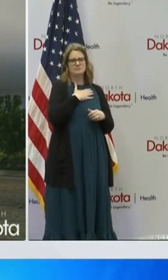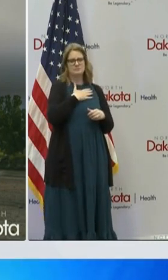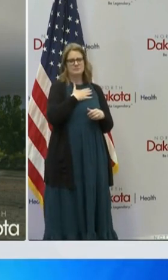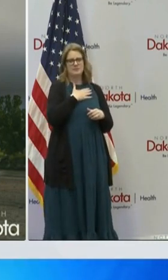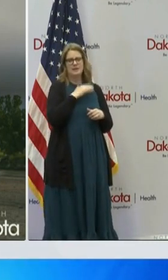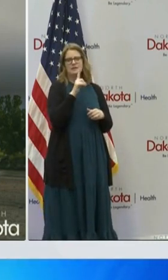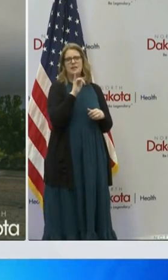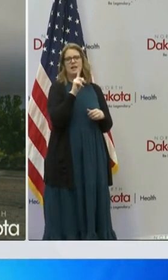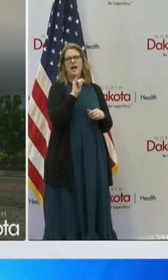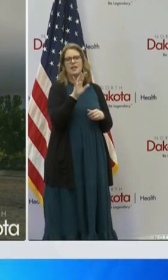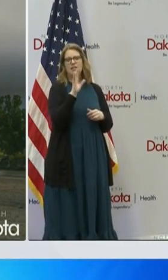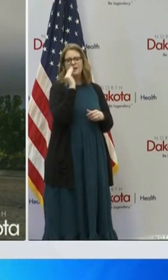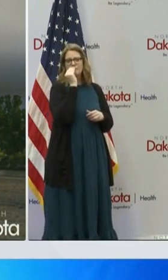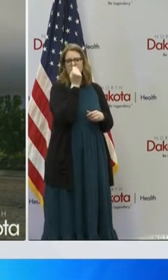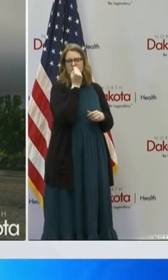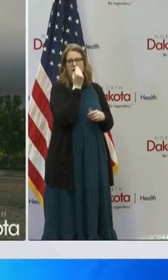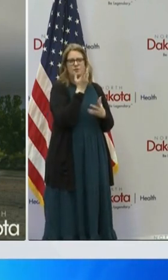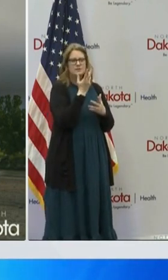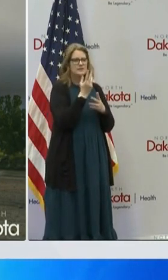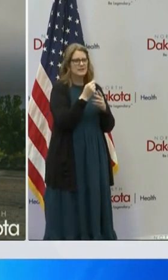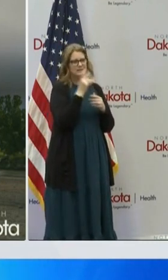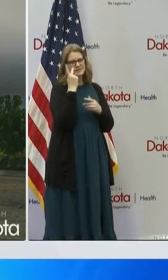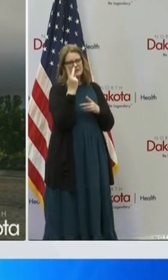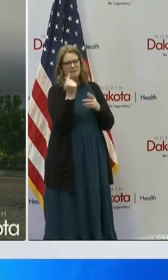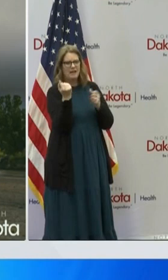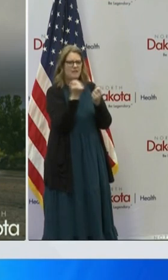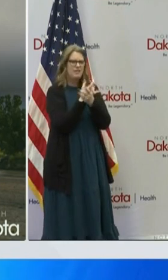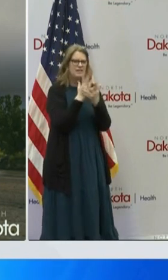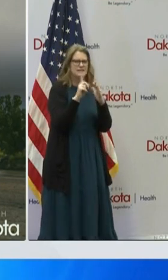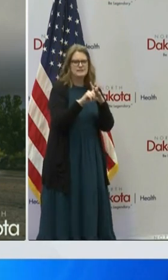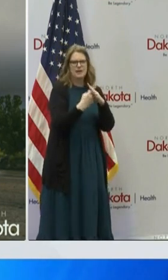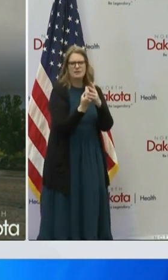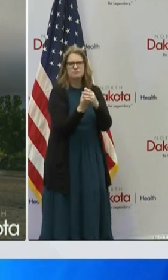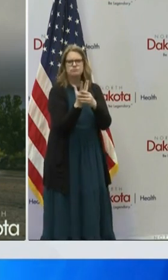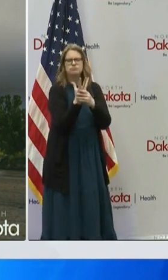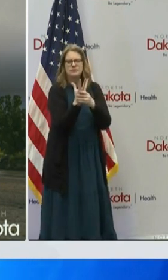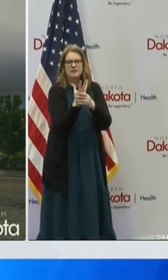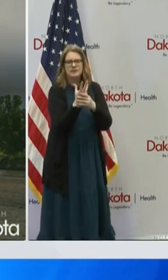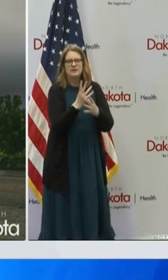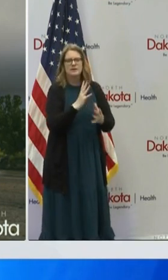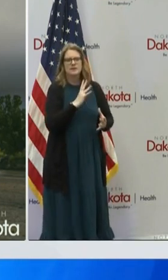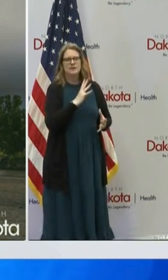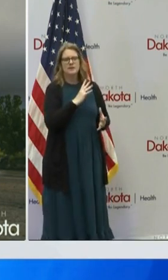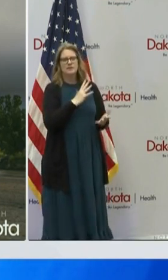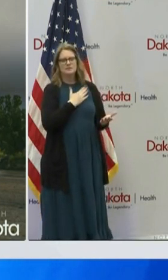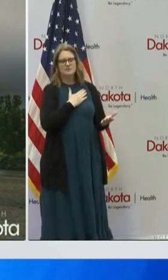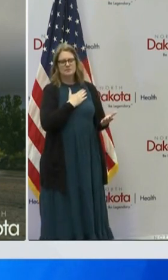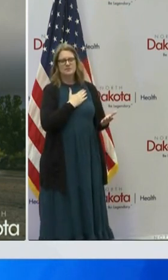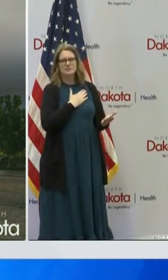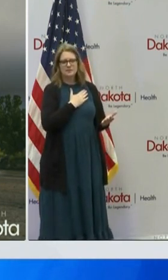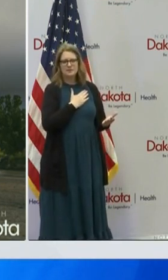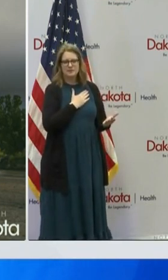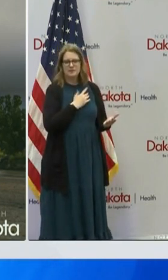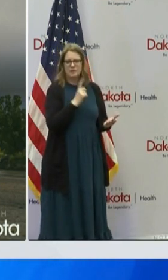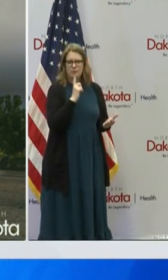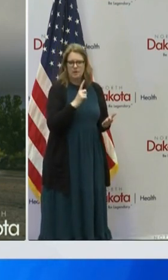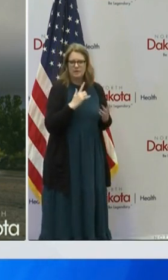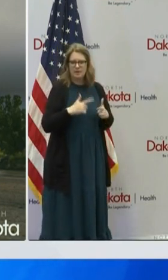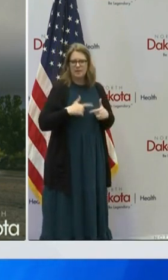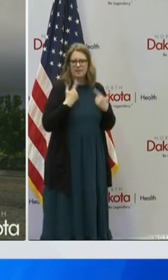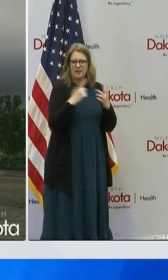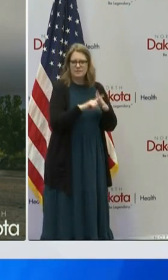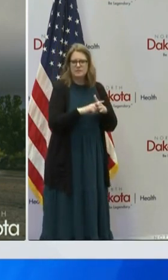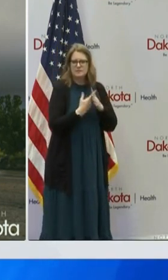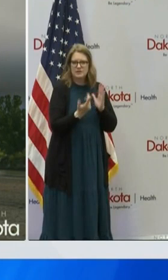was when you see the trees blooming here and the plants coming. I guess they're all reminders for all of us that life begins